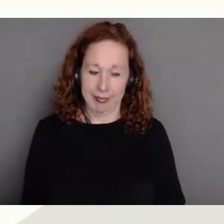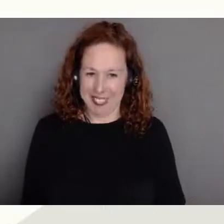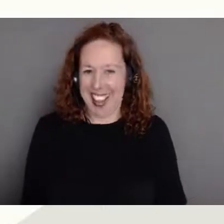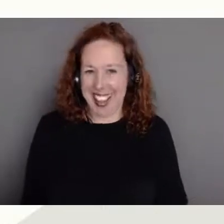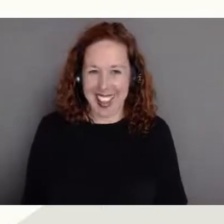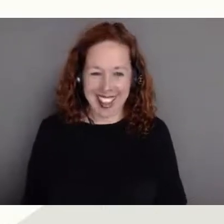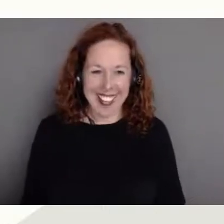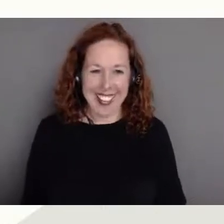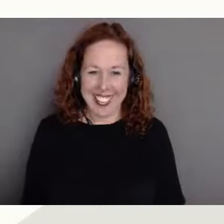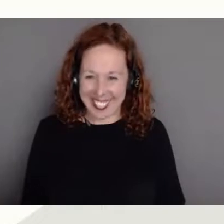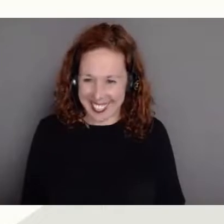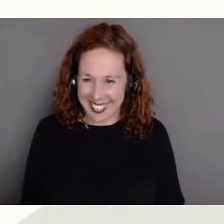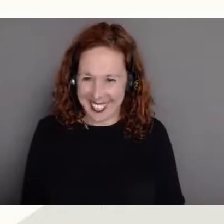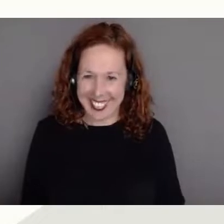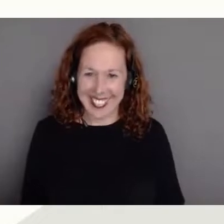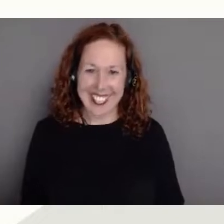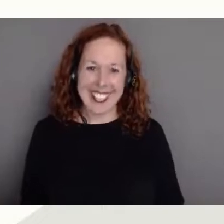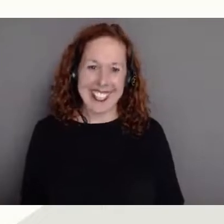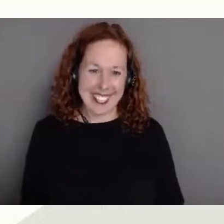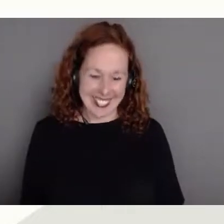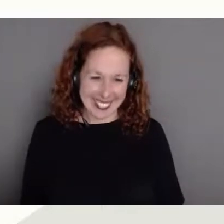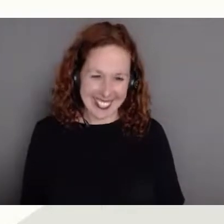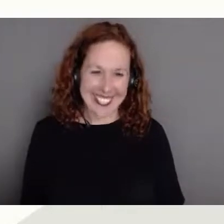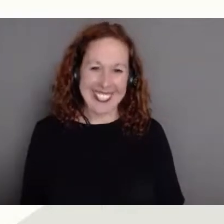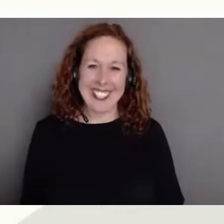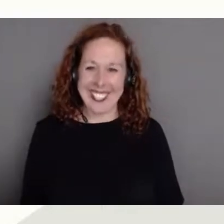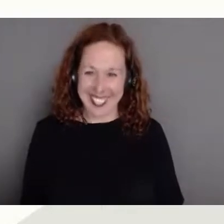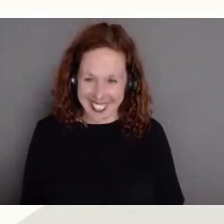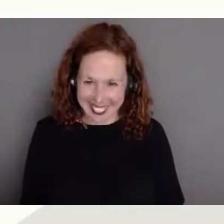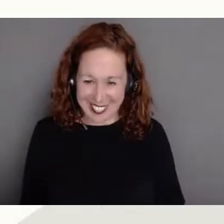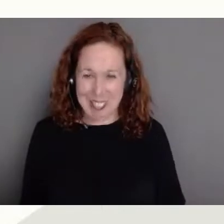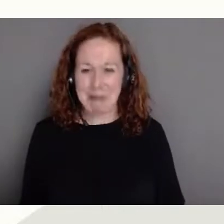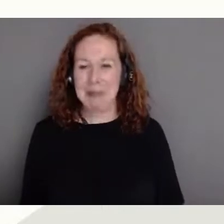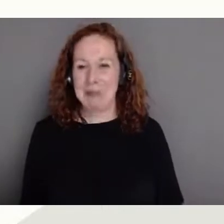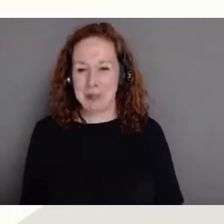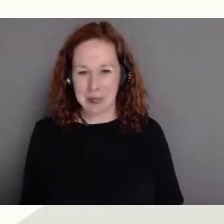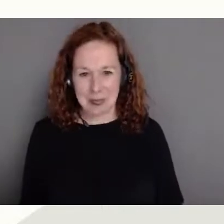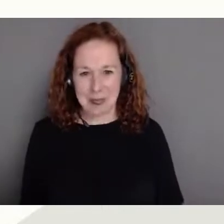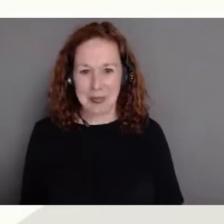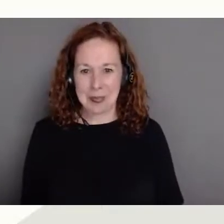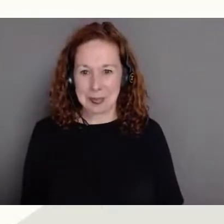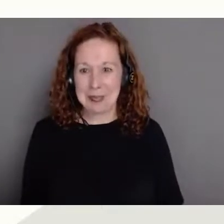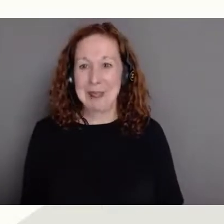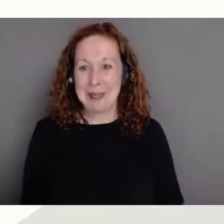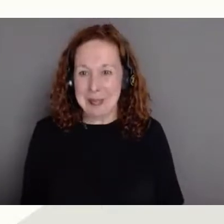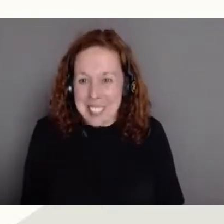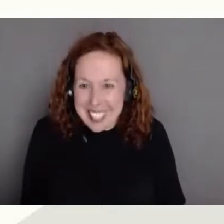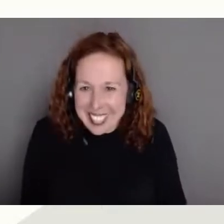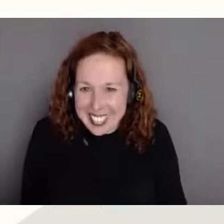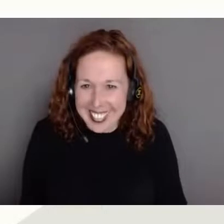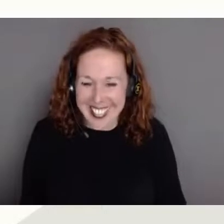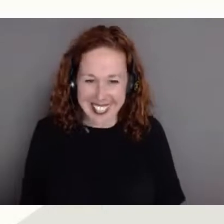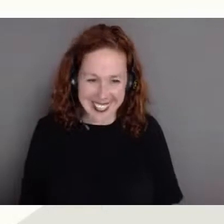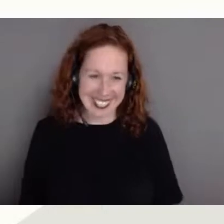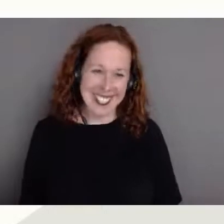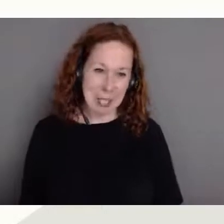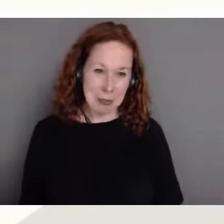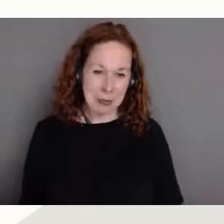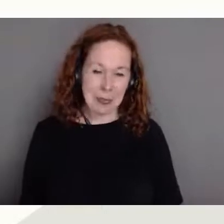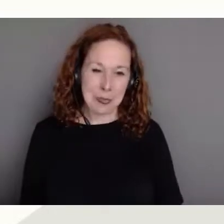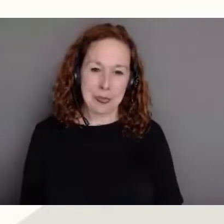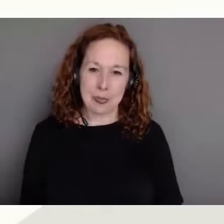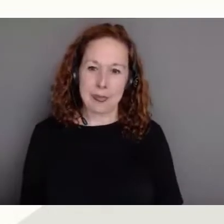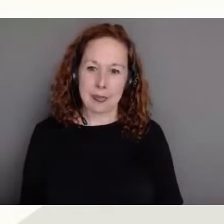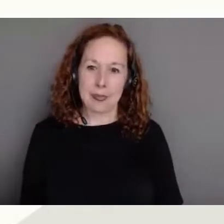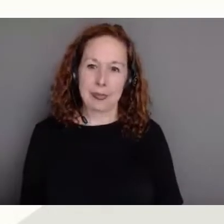app? I'm assuming that means. Let me just review review that. A future app. This is why you read things silently in your head first. App that